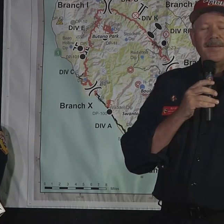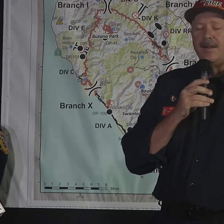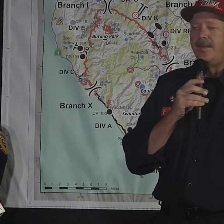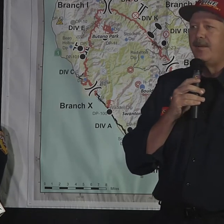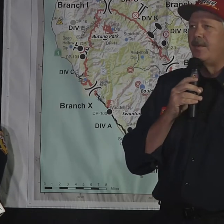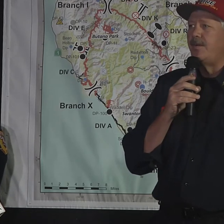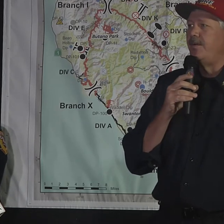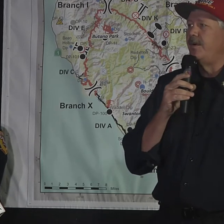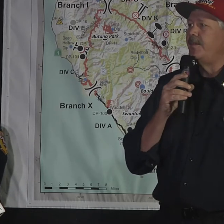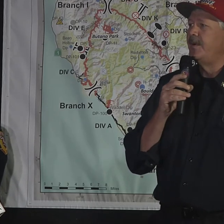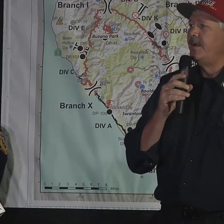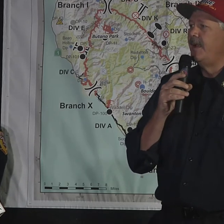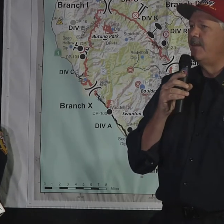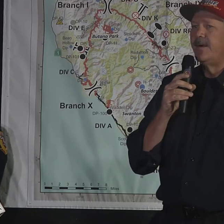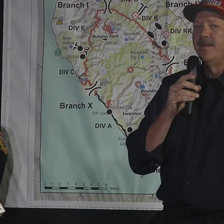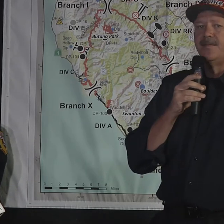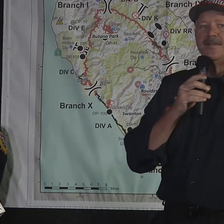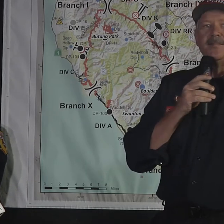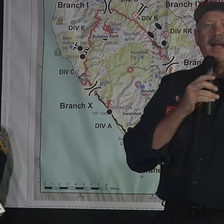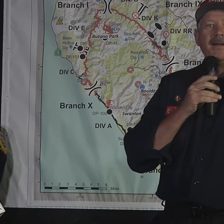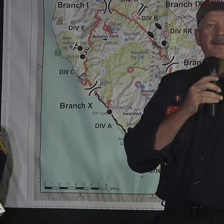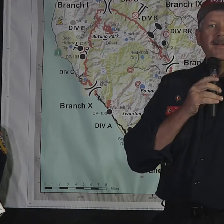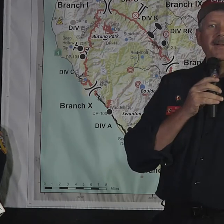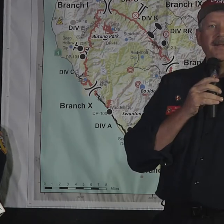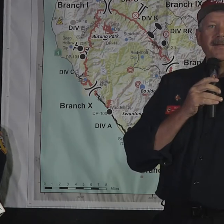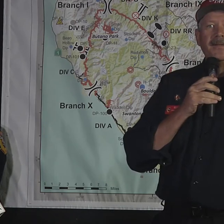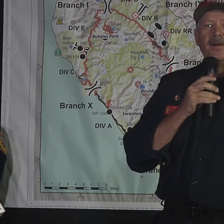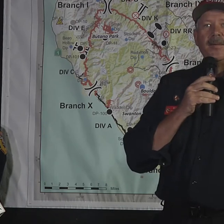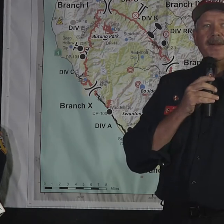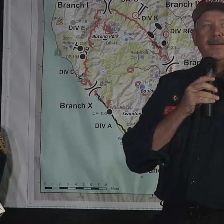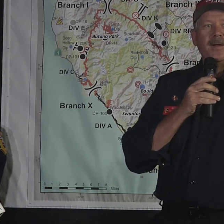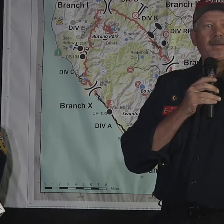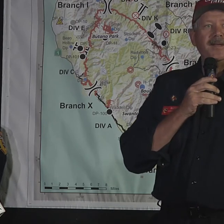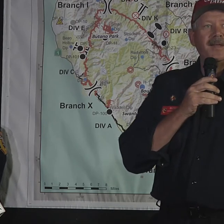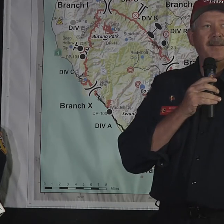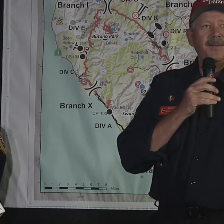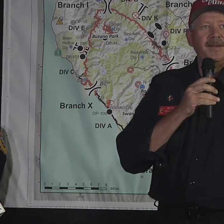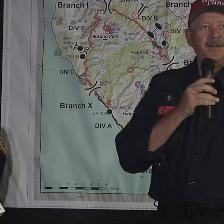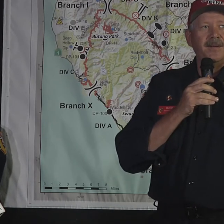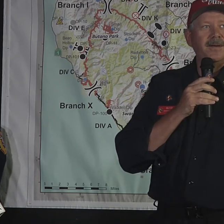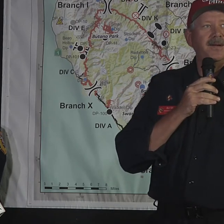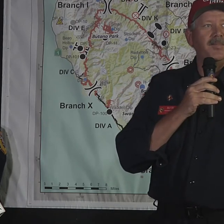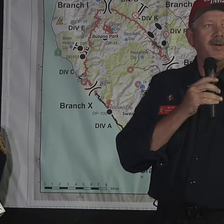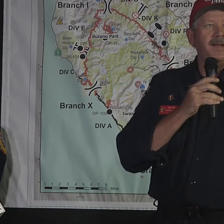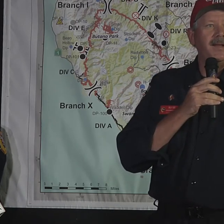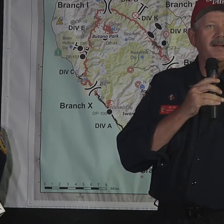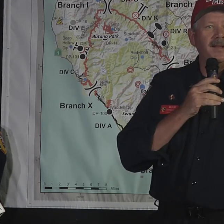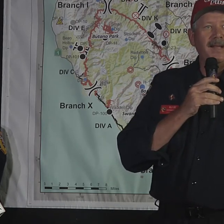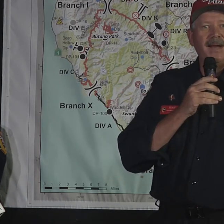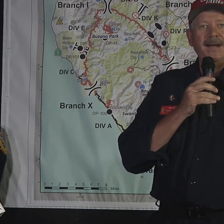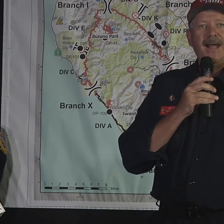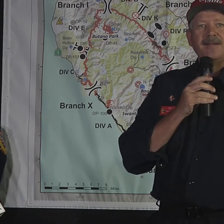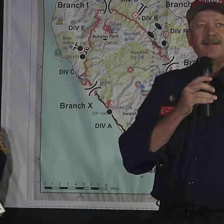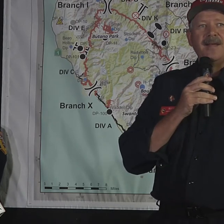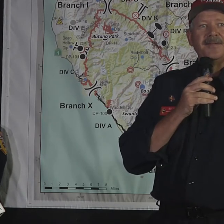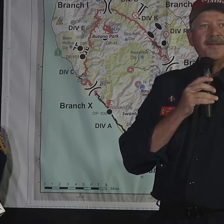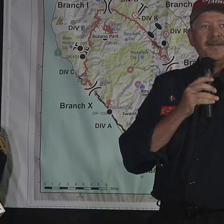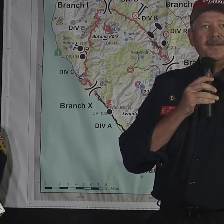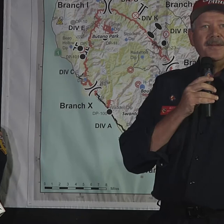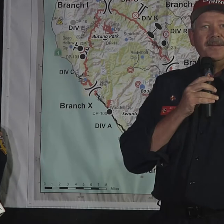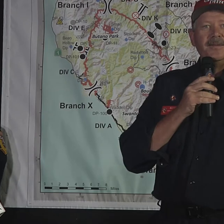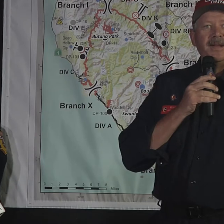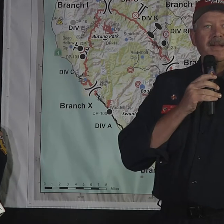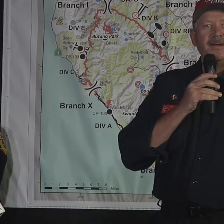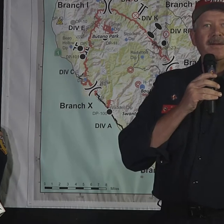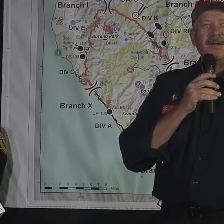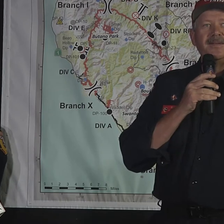but we're developing a road group, and we're going to systematically start opening roadways up, clearing debris, and gaining access